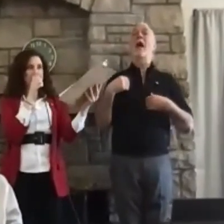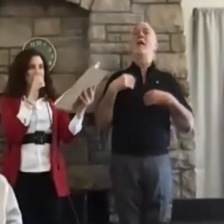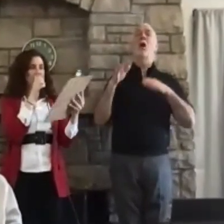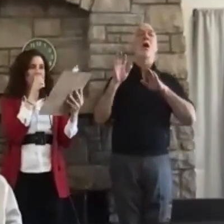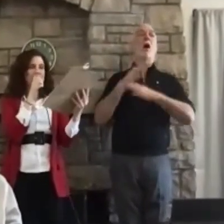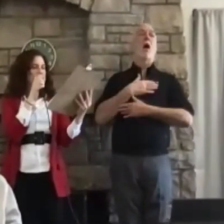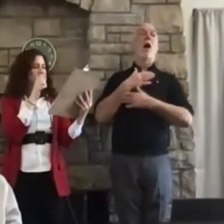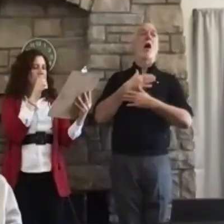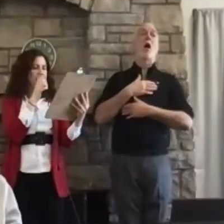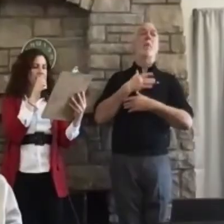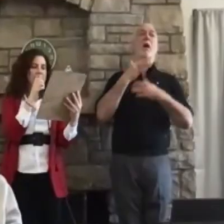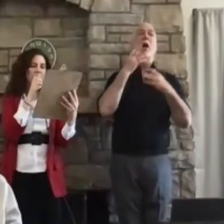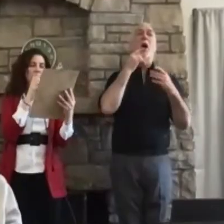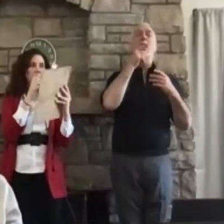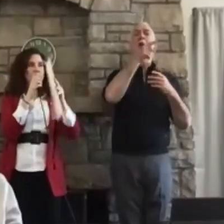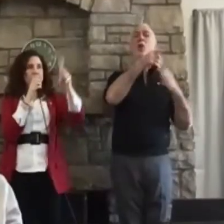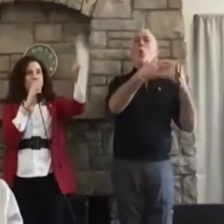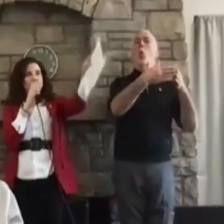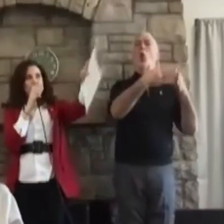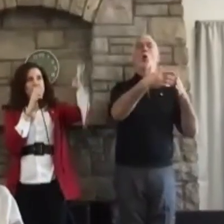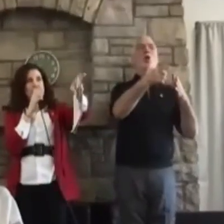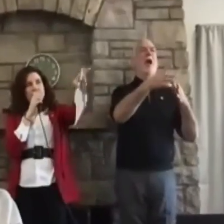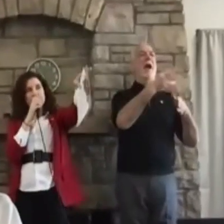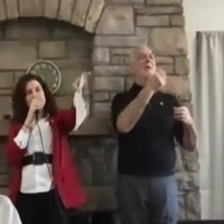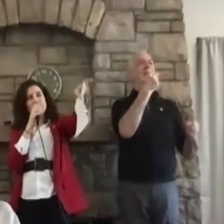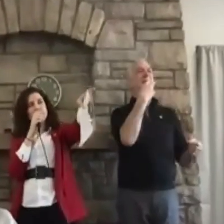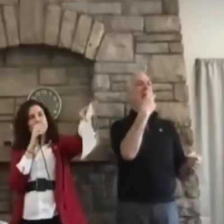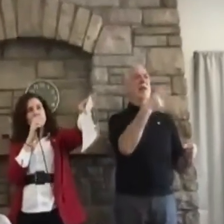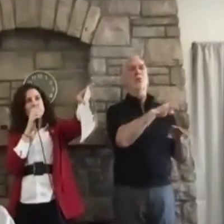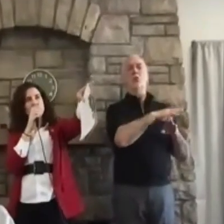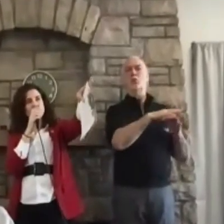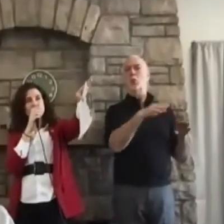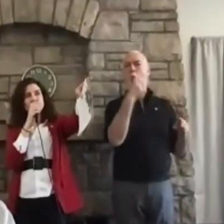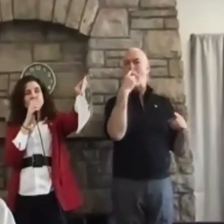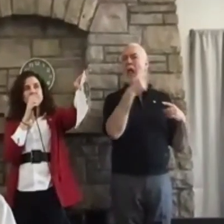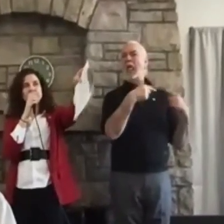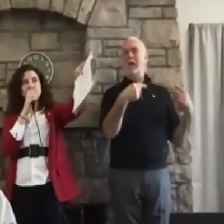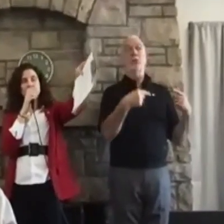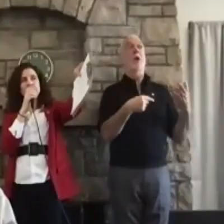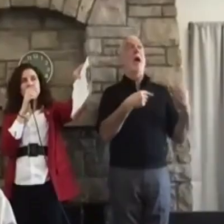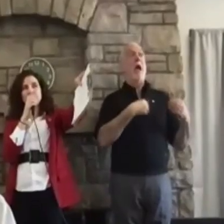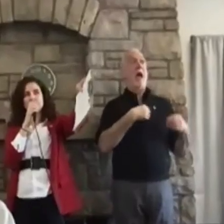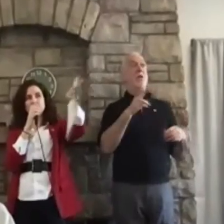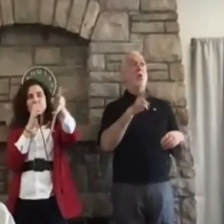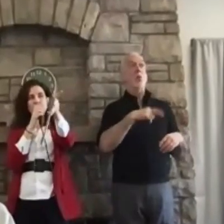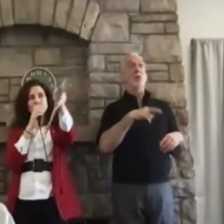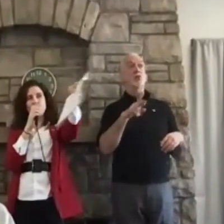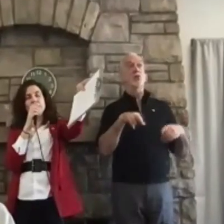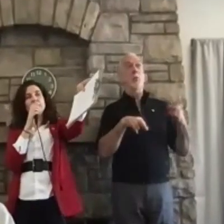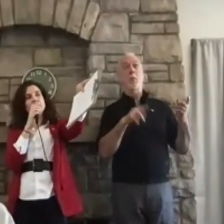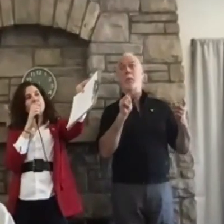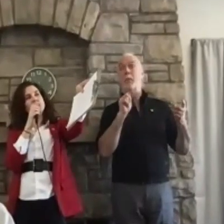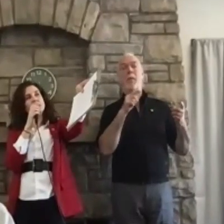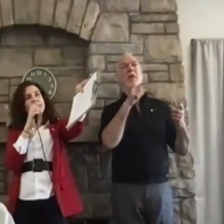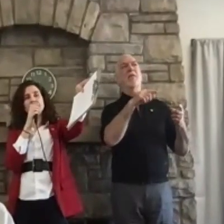sheets, allergen-free snacks. You'll notice that there's a marked restroom sign. There are 3 restrooms. If you just